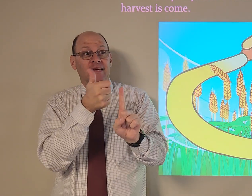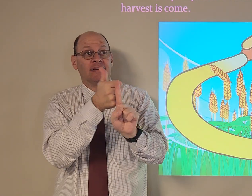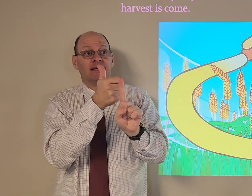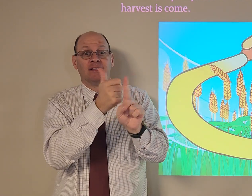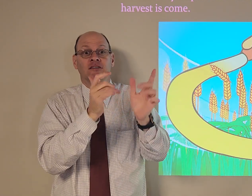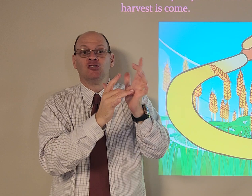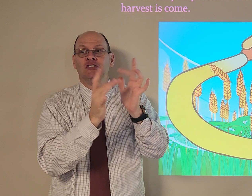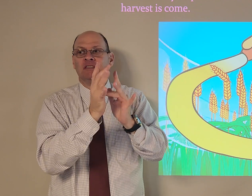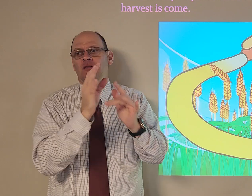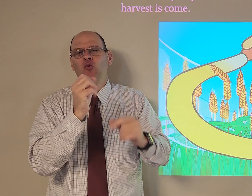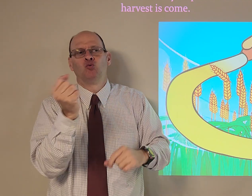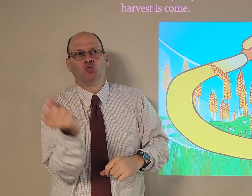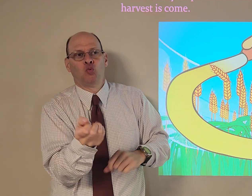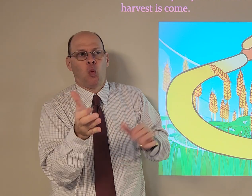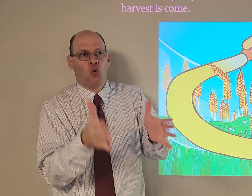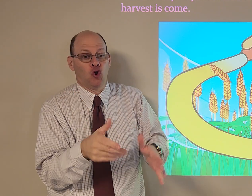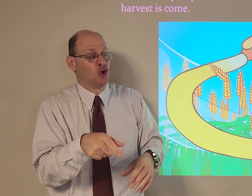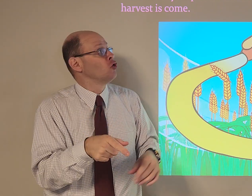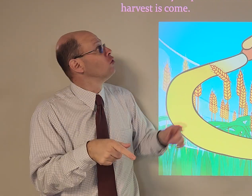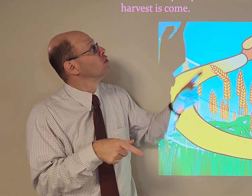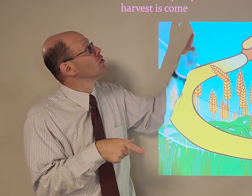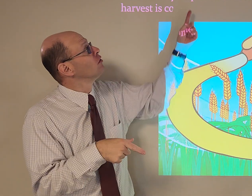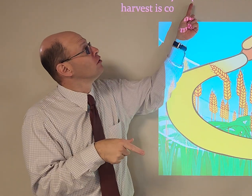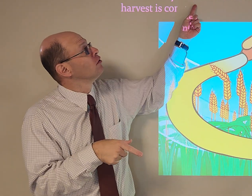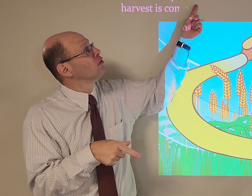immediately he putteth in the sickle,